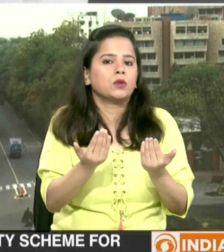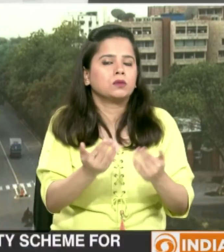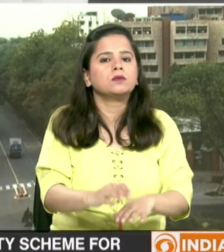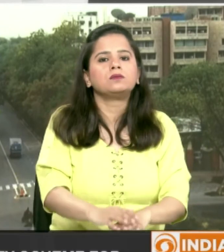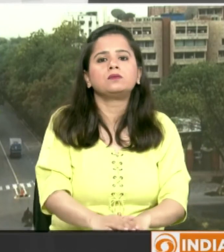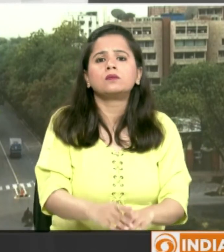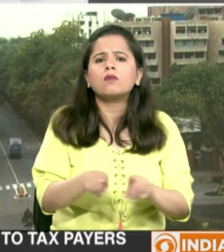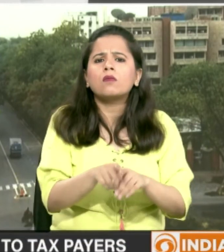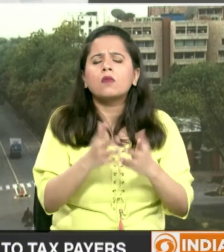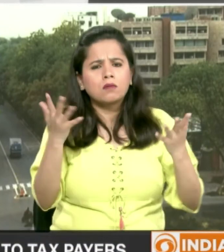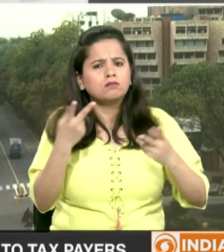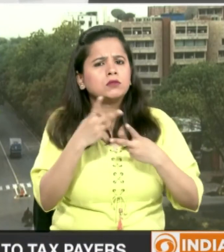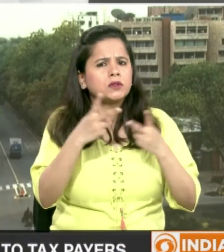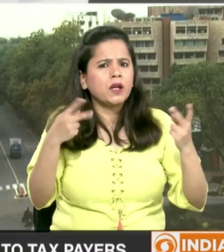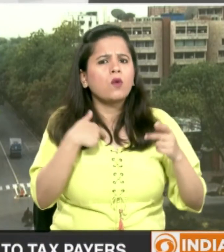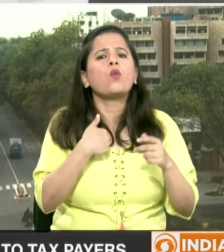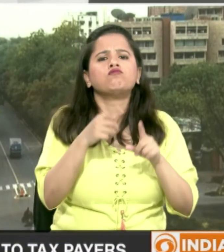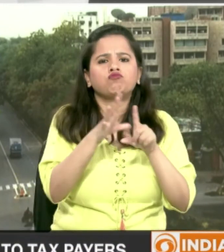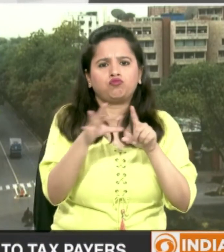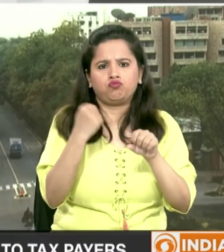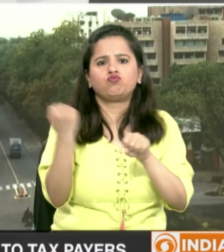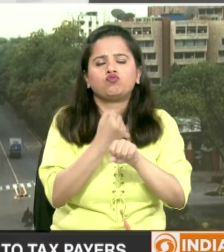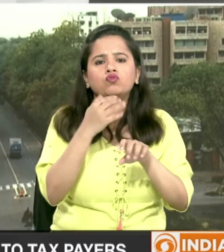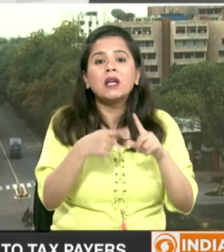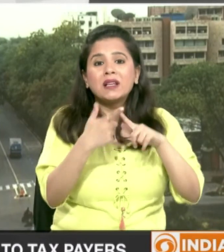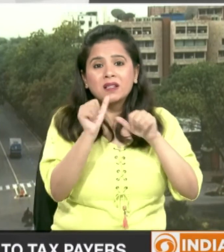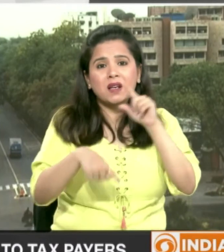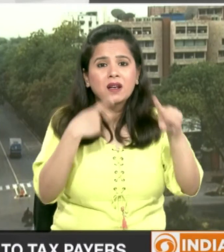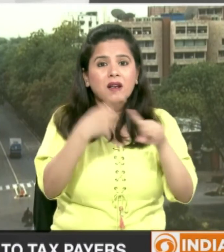A number of steps to provide relief to taxpayers were also